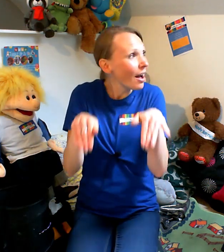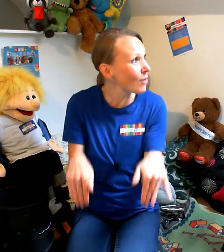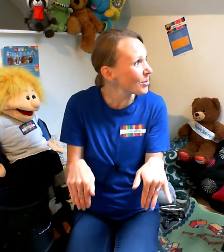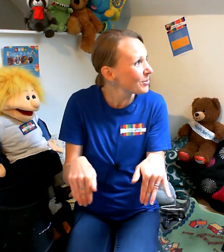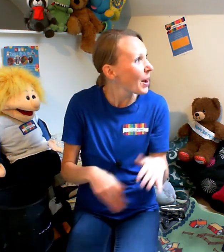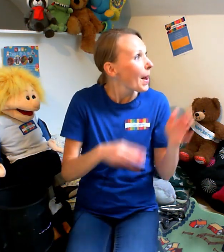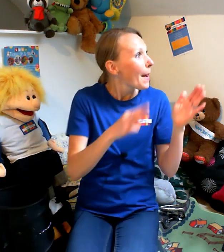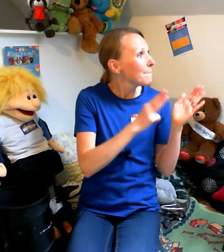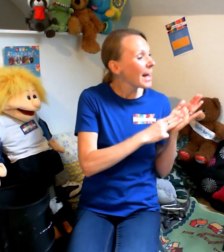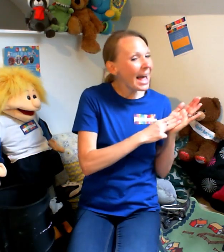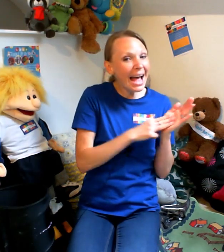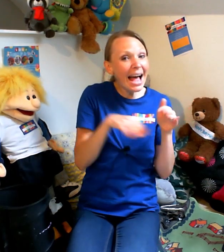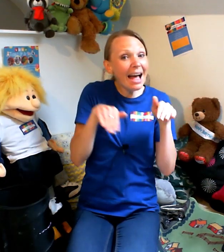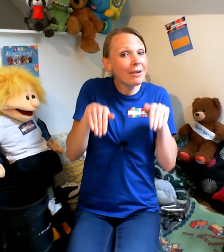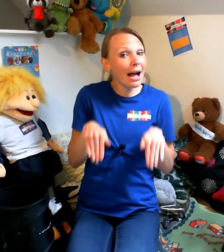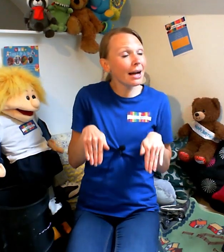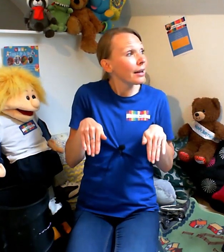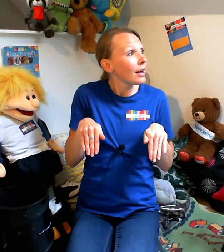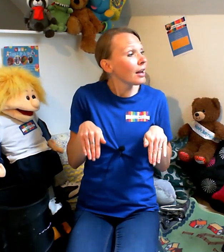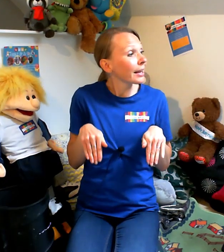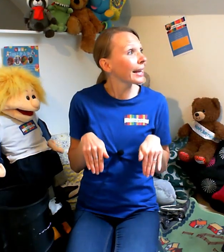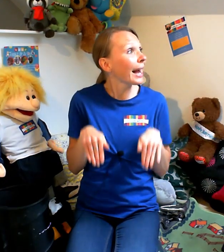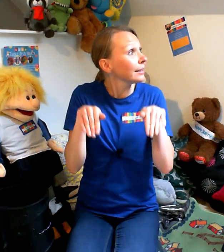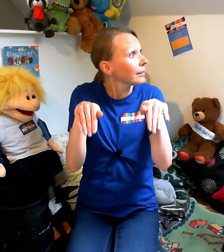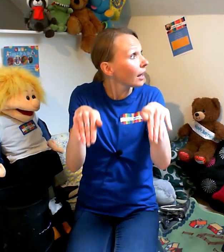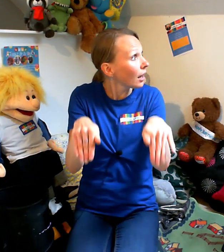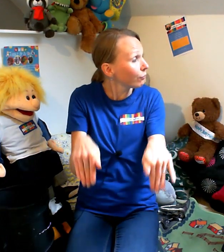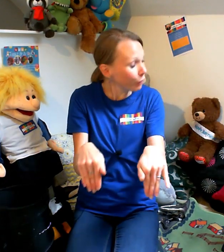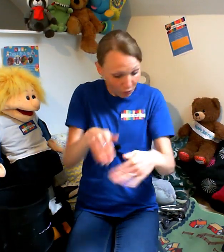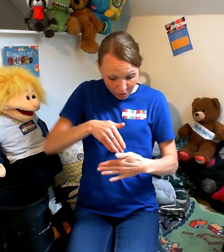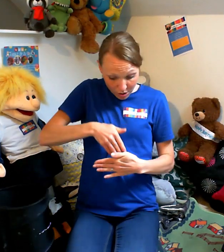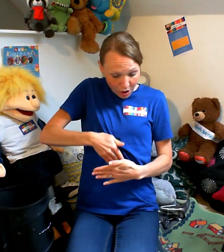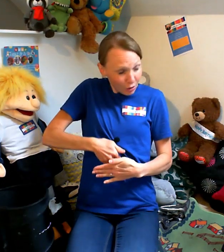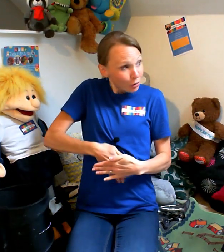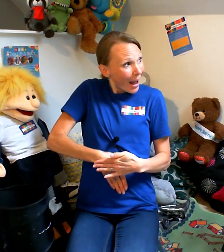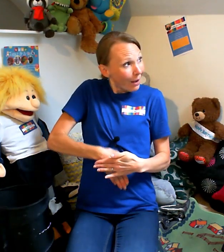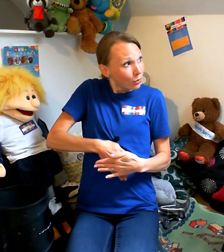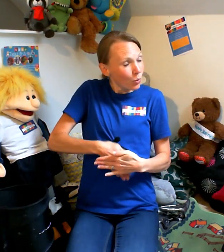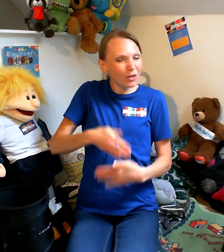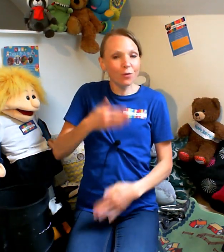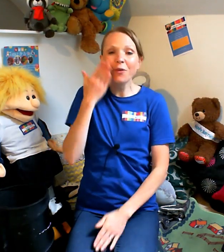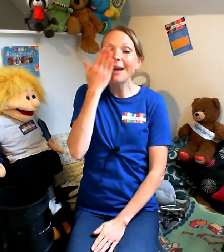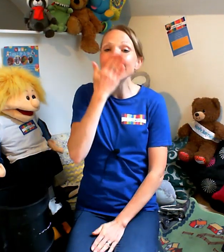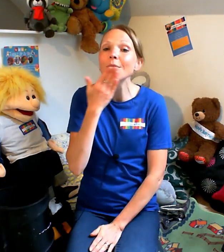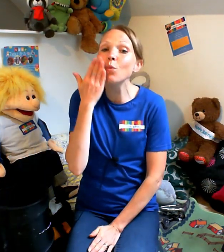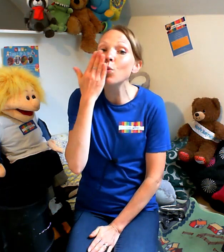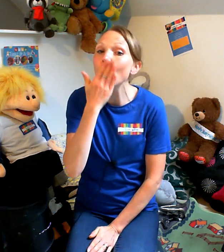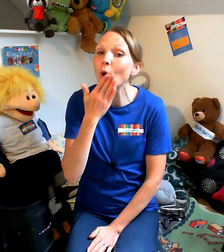kangaroo. Mary had a kangaroo whose pouch was very